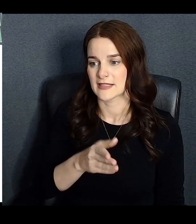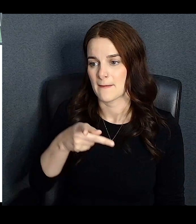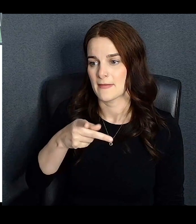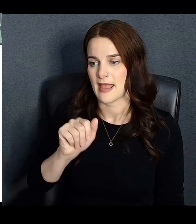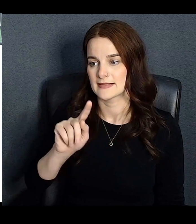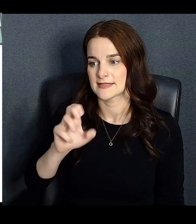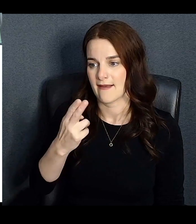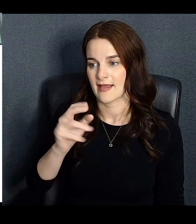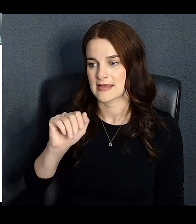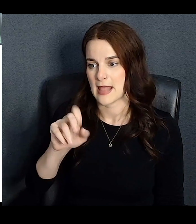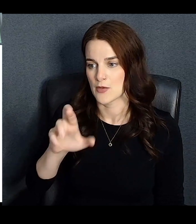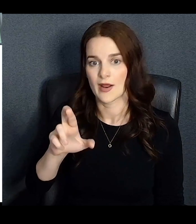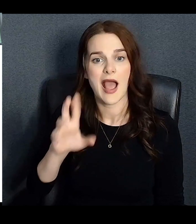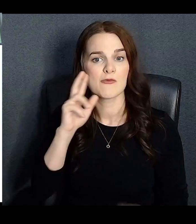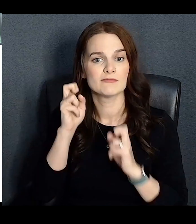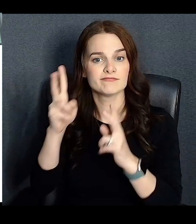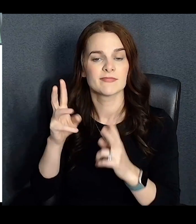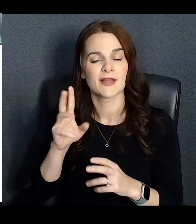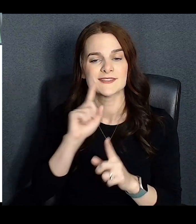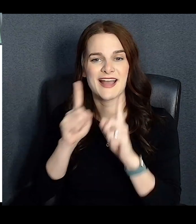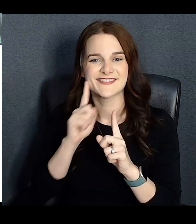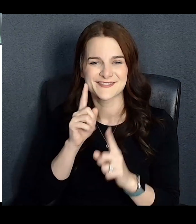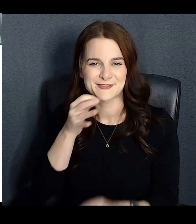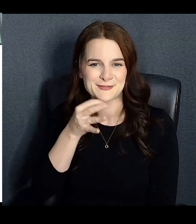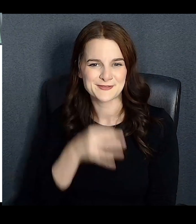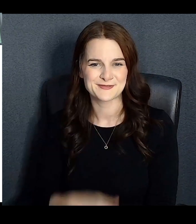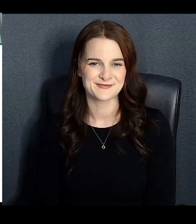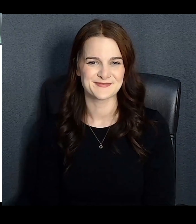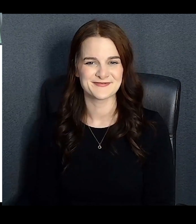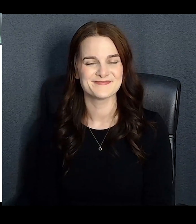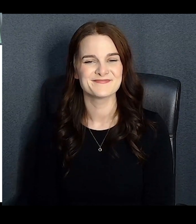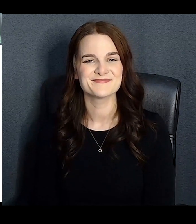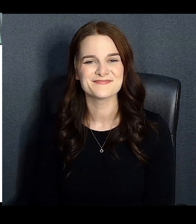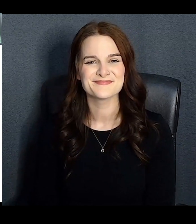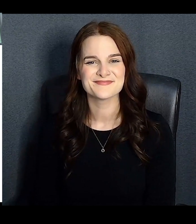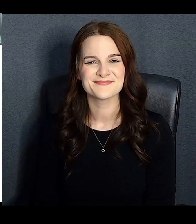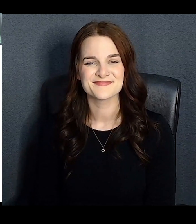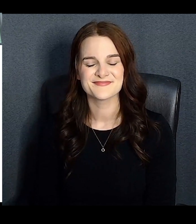bit.ly/PA Tech Accelerator, and I'll pop that link in the chat momentarily.